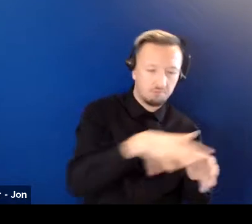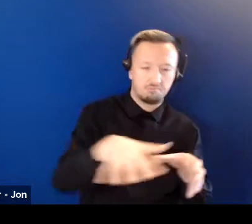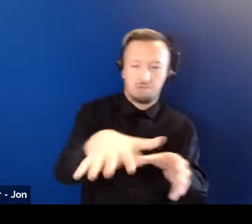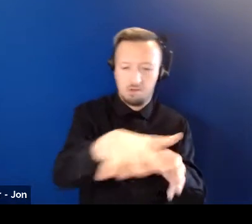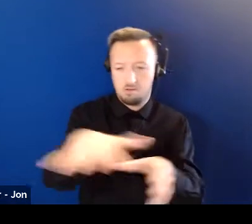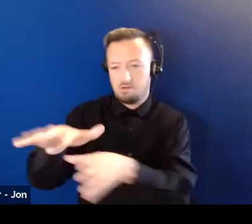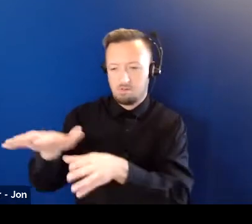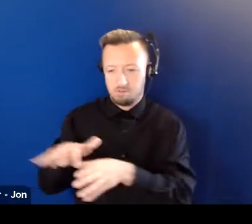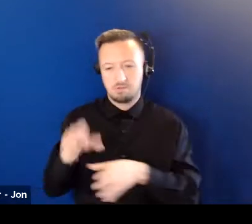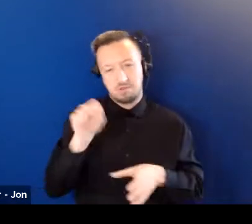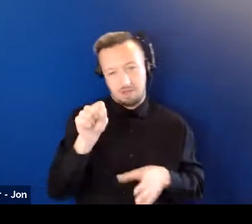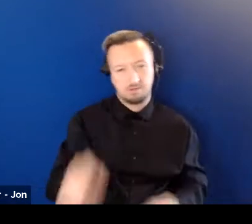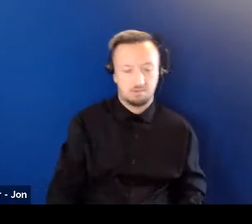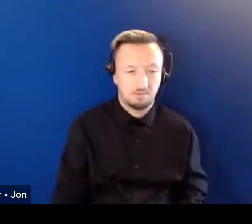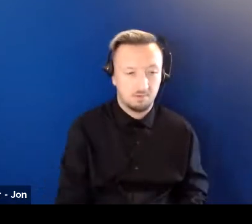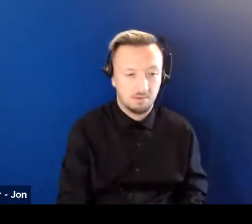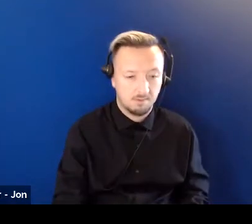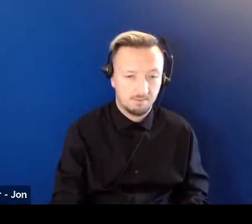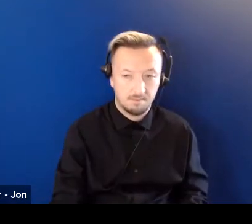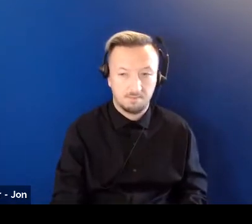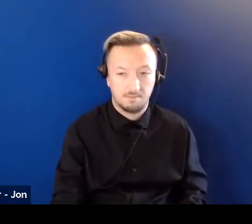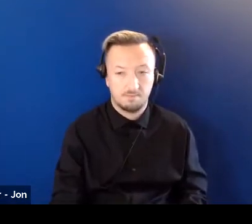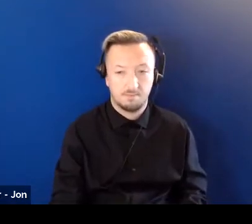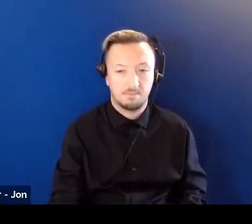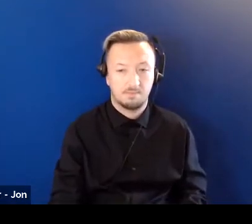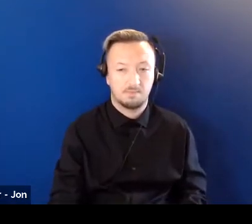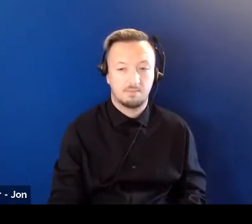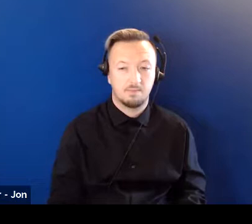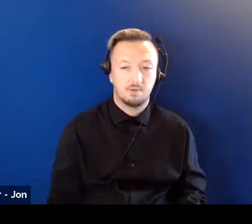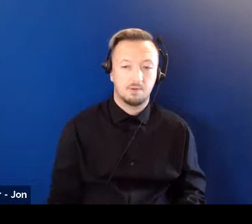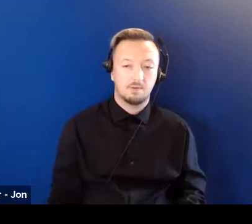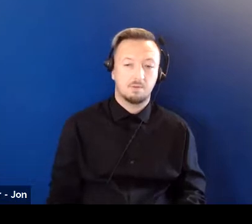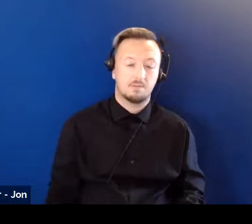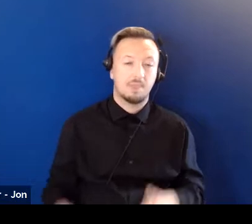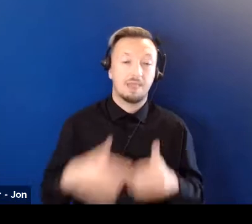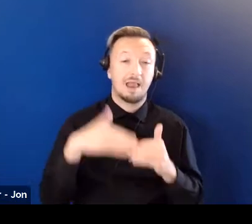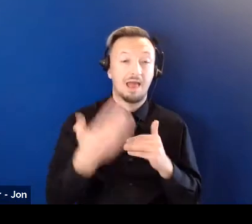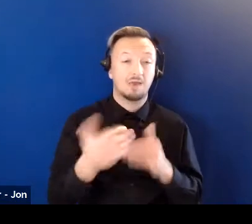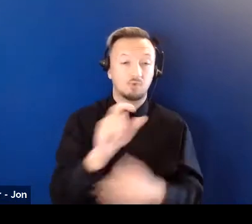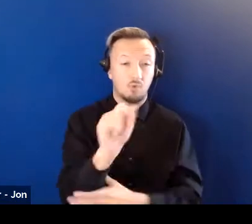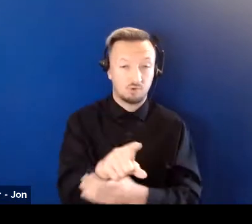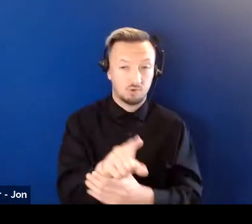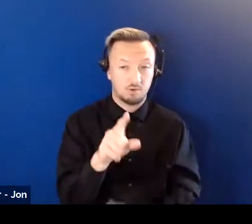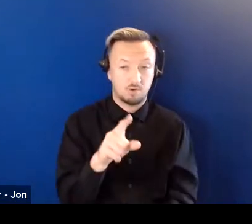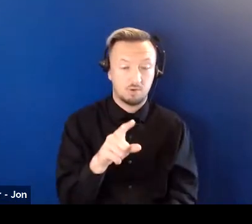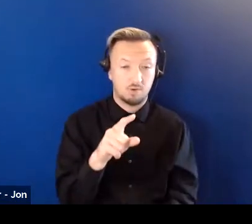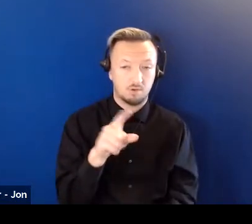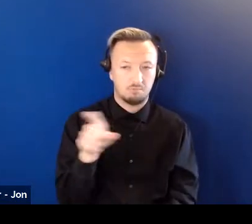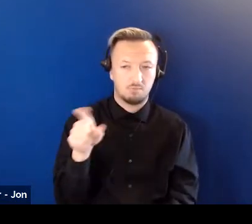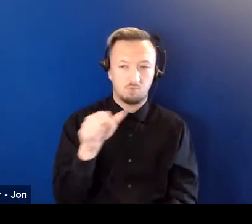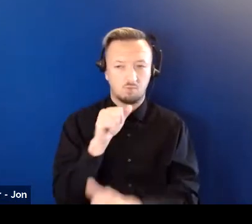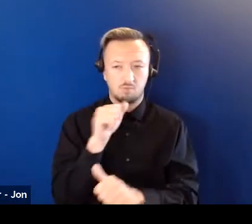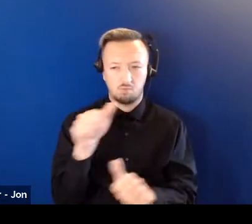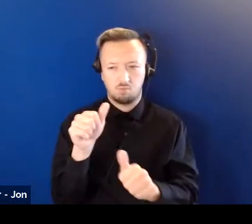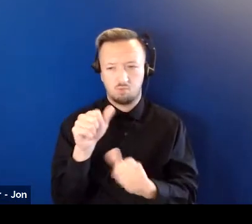So thanks for that question, Julia. The next question comes from an anonymous